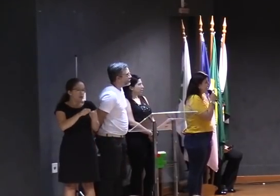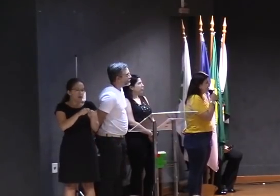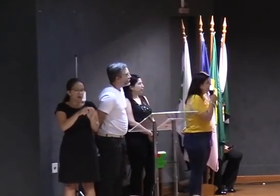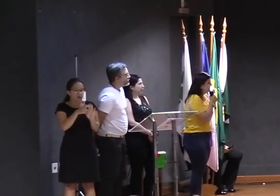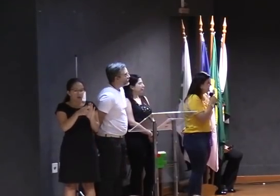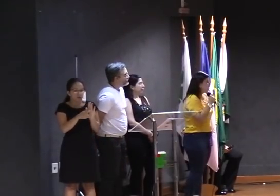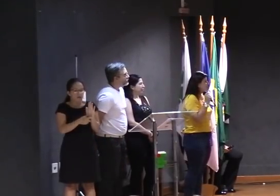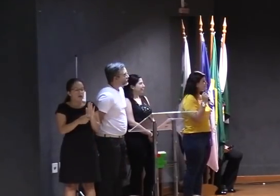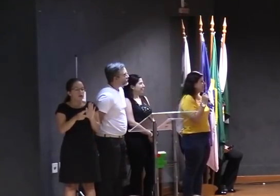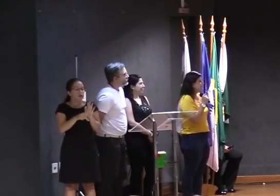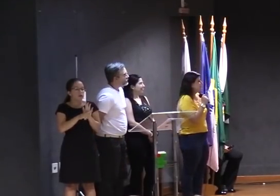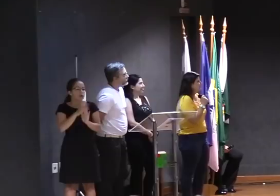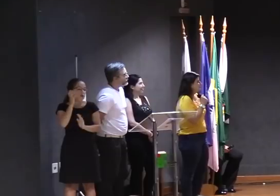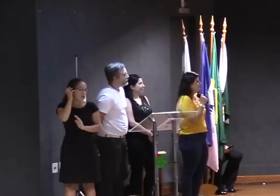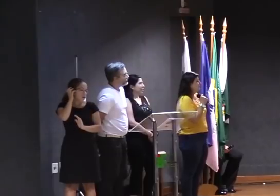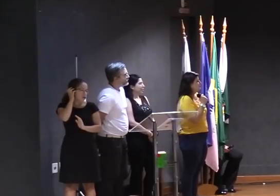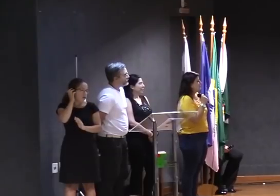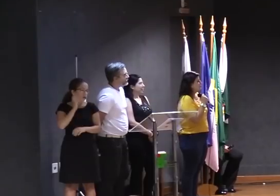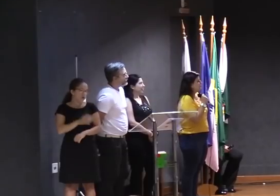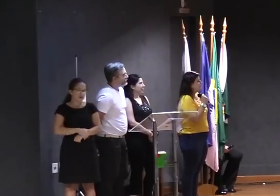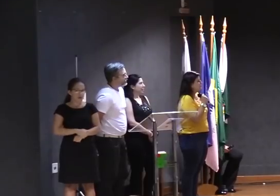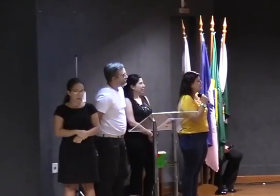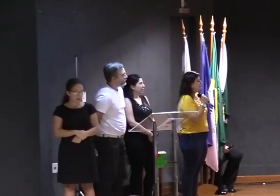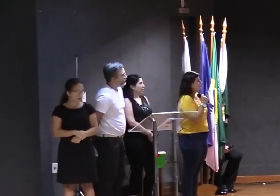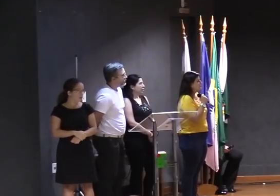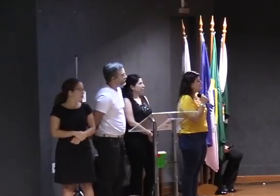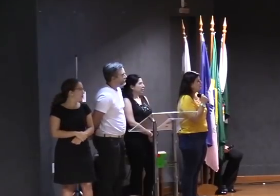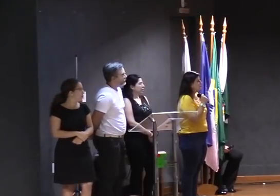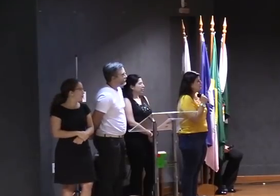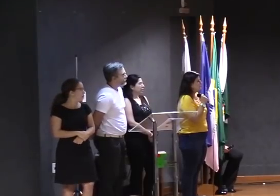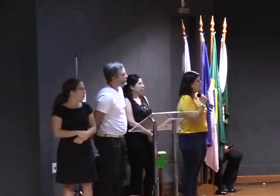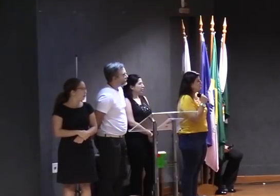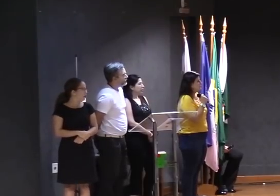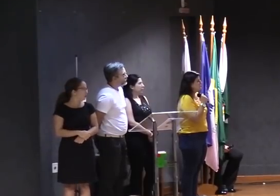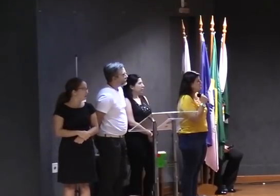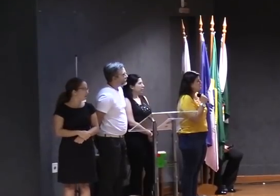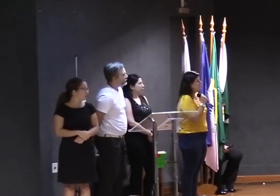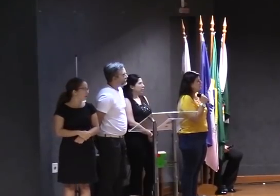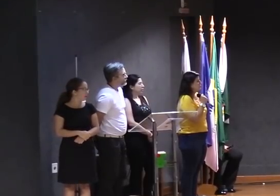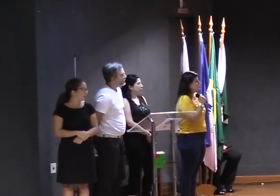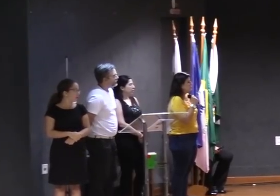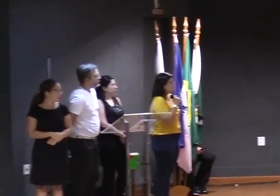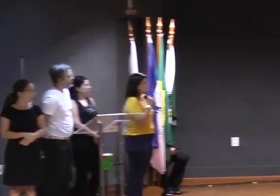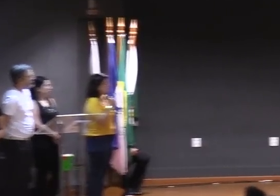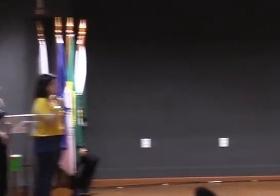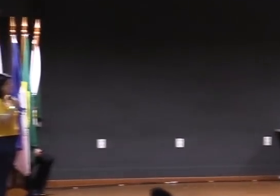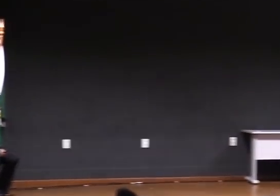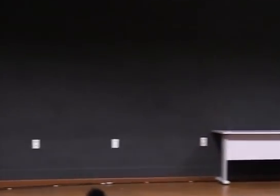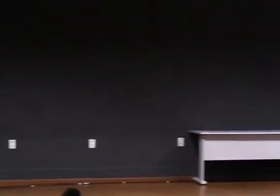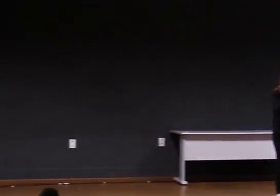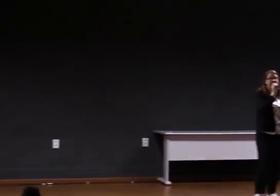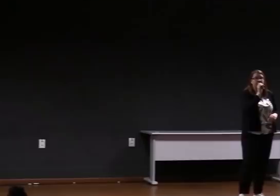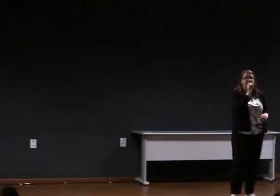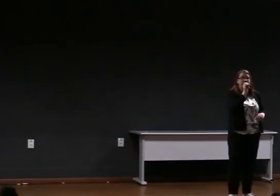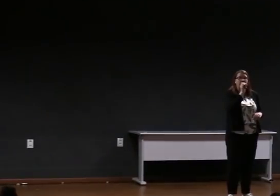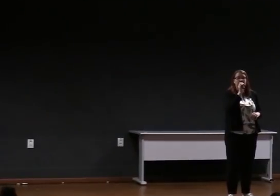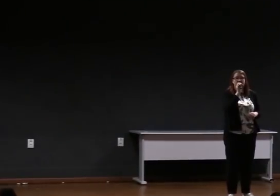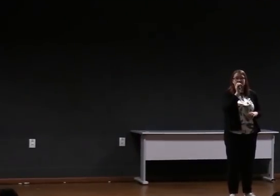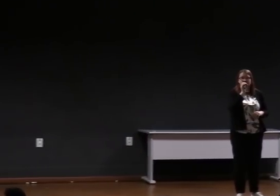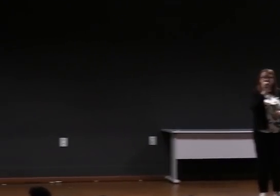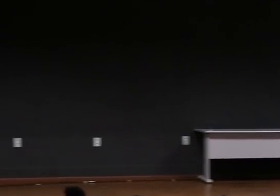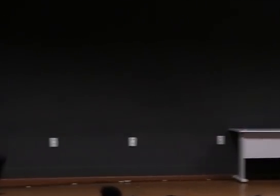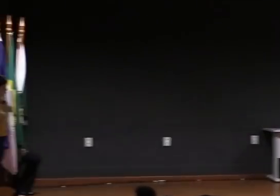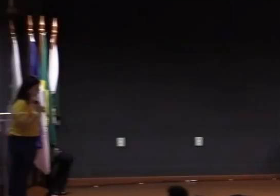programa de rádio. Yes. And on the top right picture, you can see different kinds of